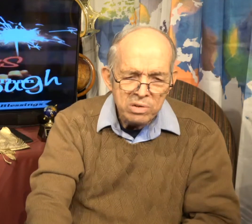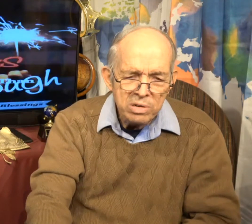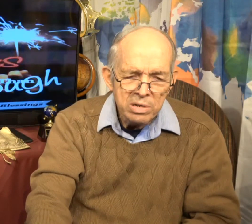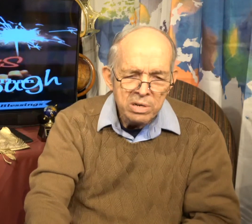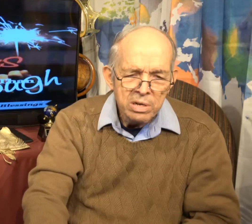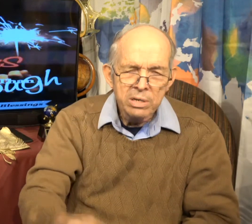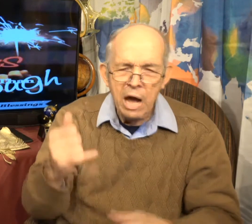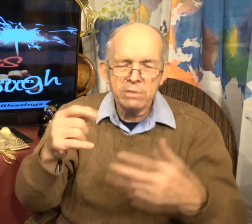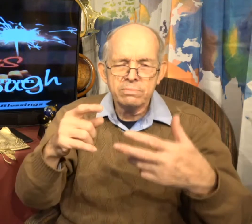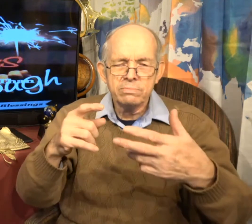No.